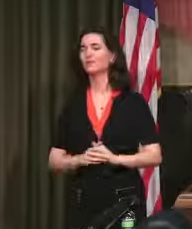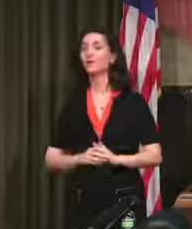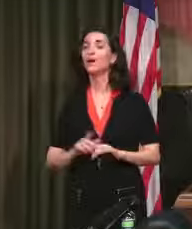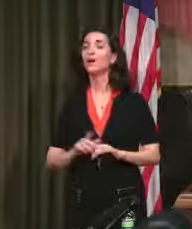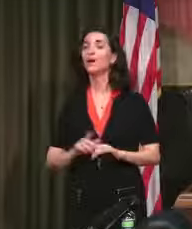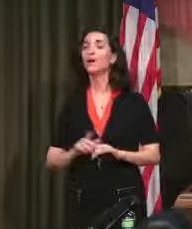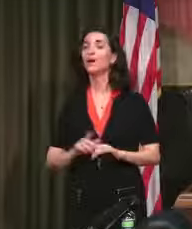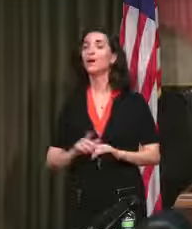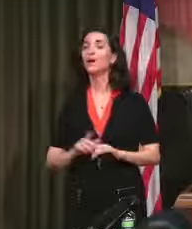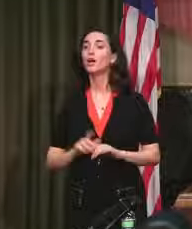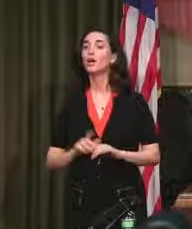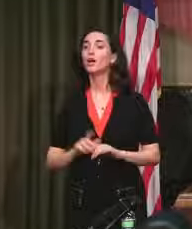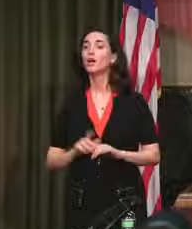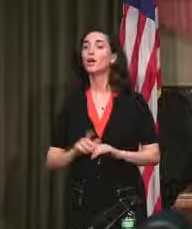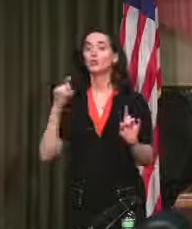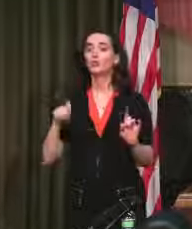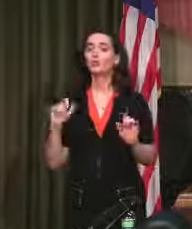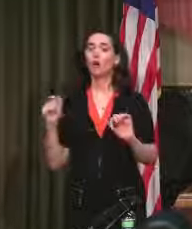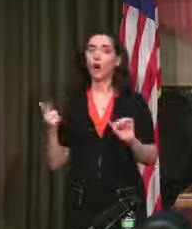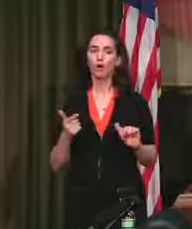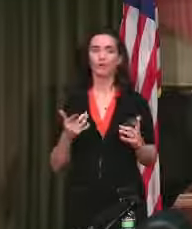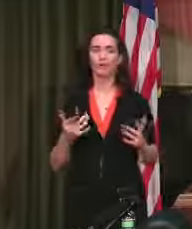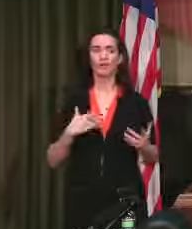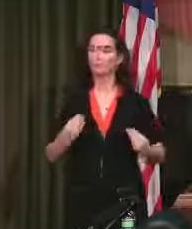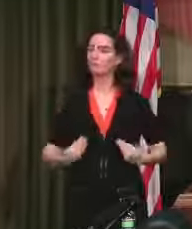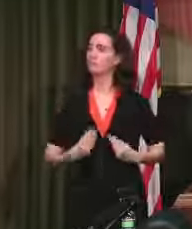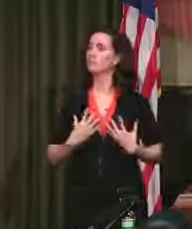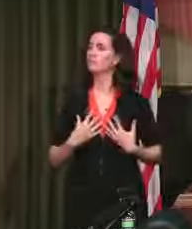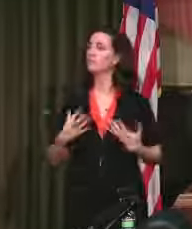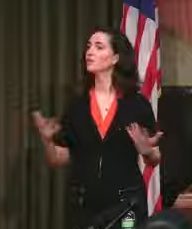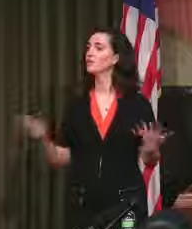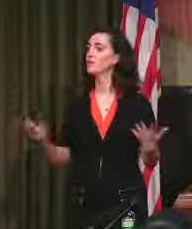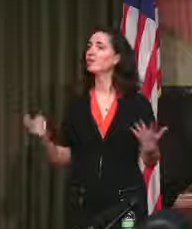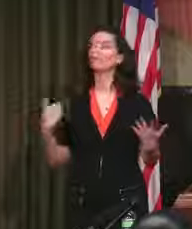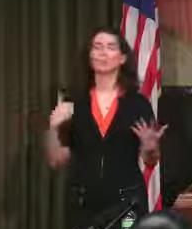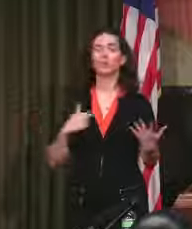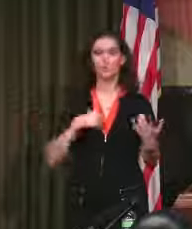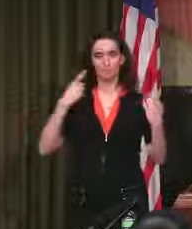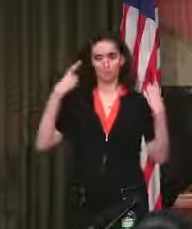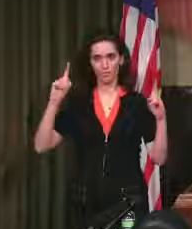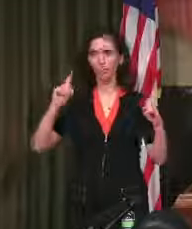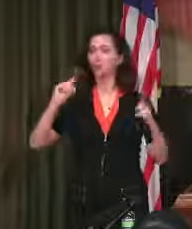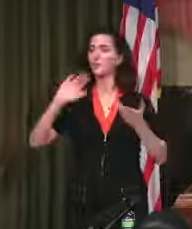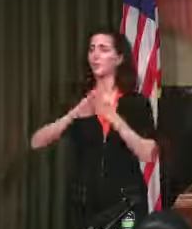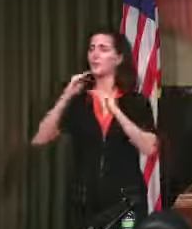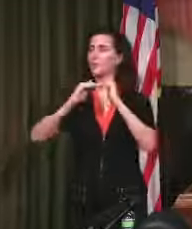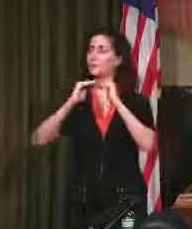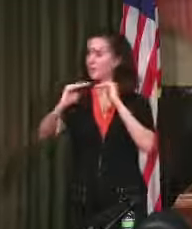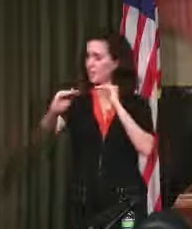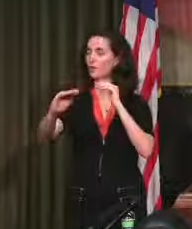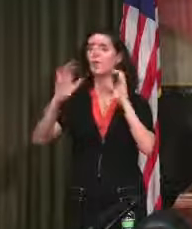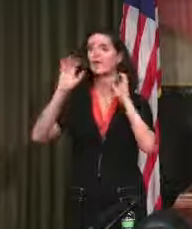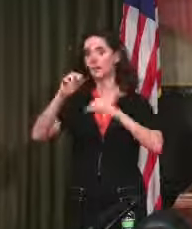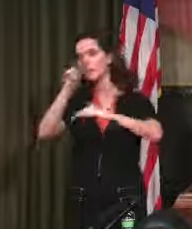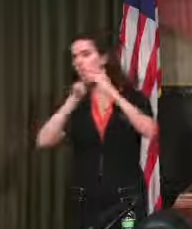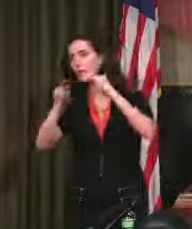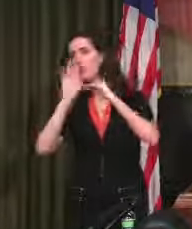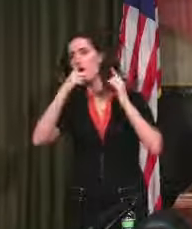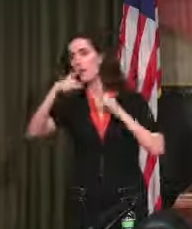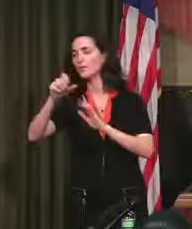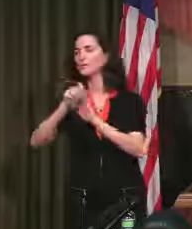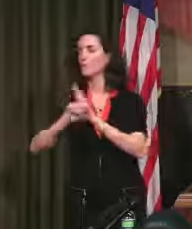But we should all be encouraged by the fact that we have achieved stability and predictability in the state of